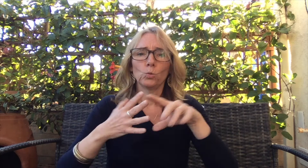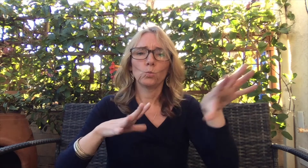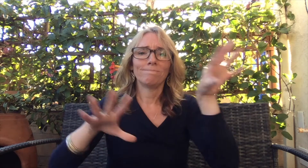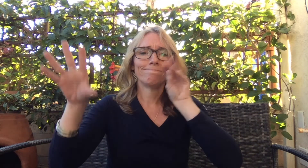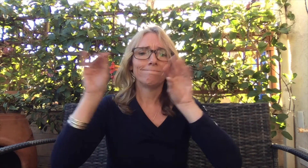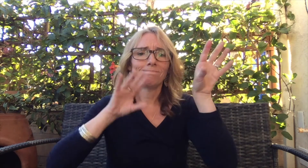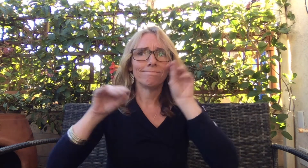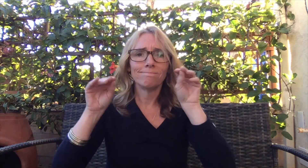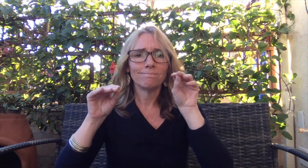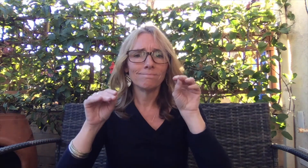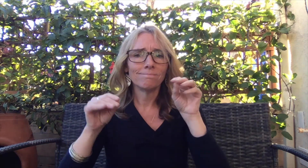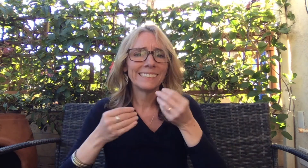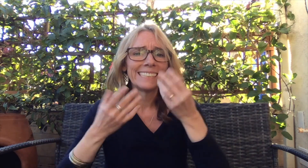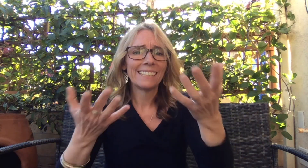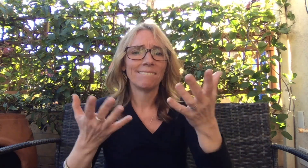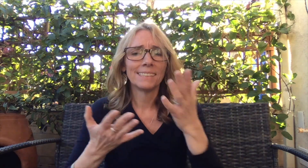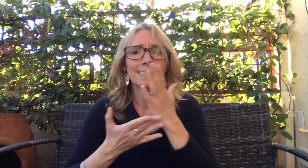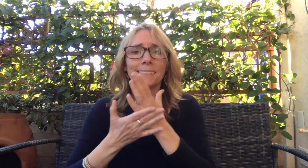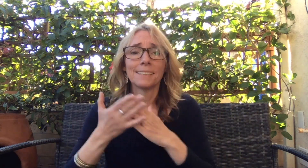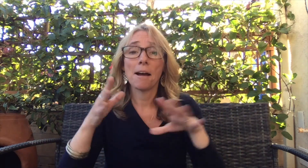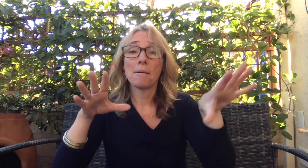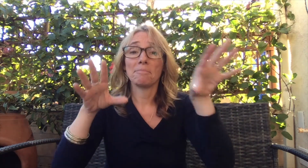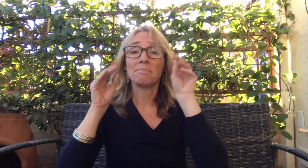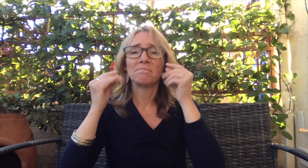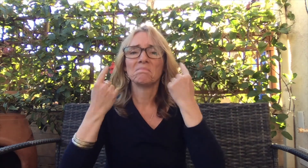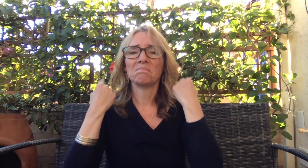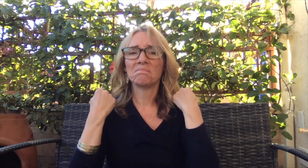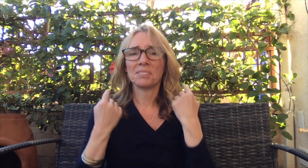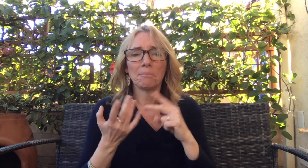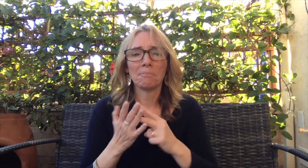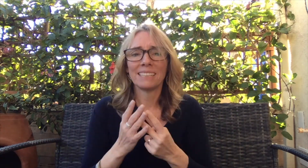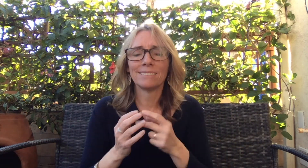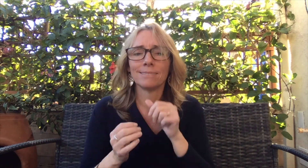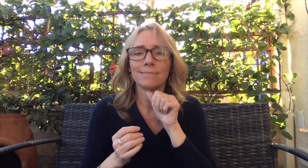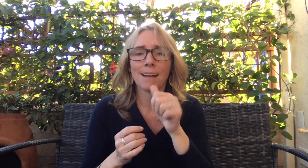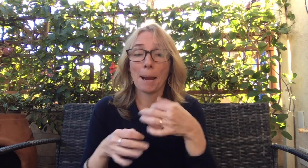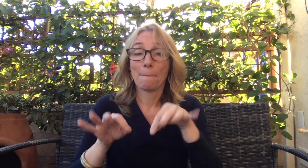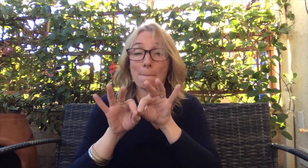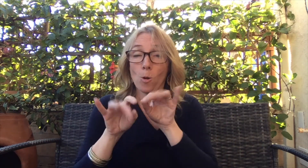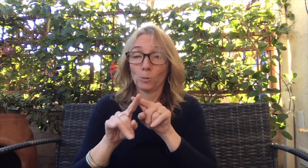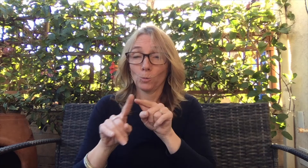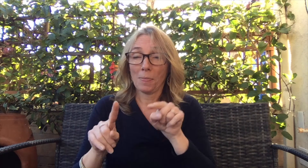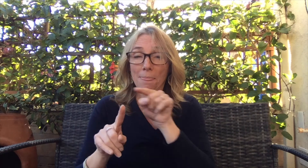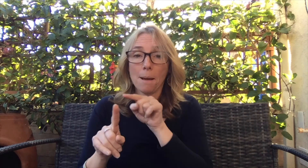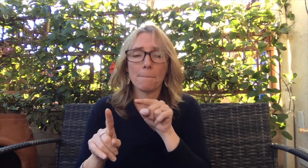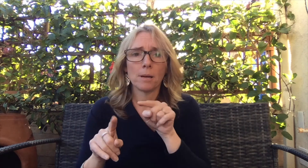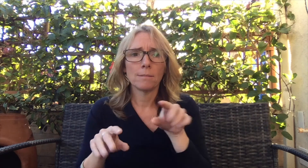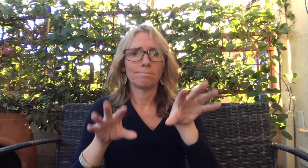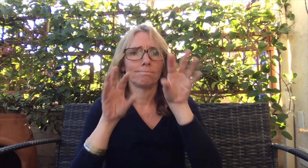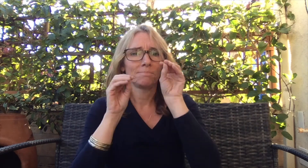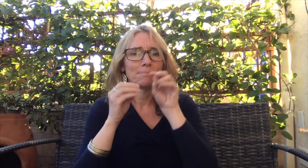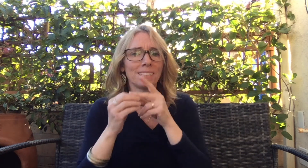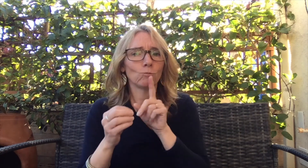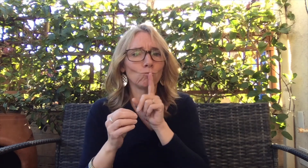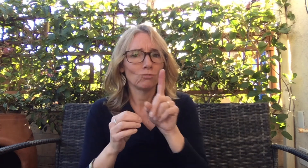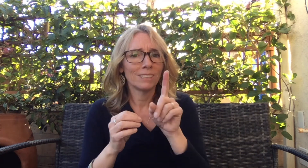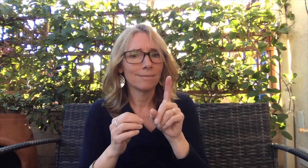don't find necessary to keep. That'll happen organically. Or sometimes it